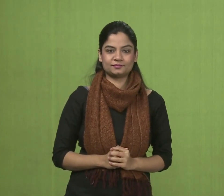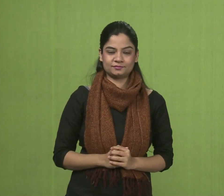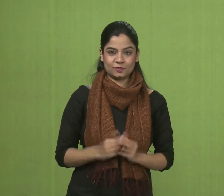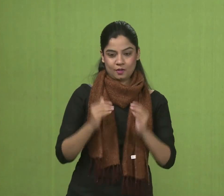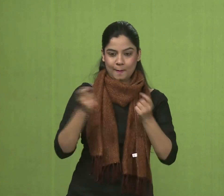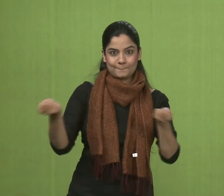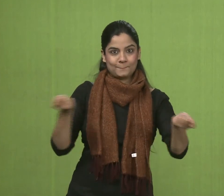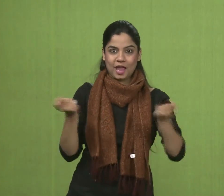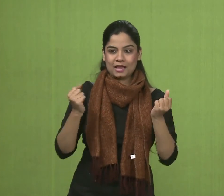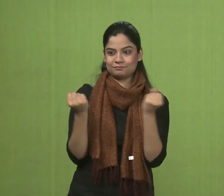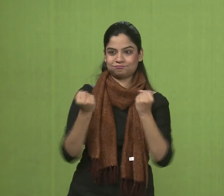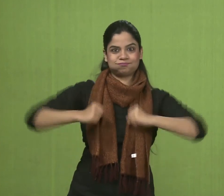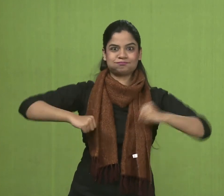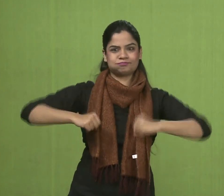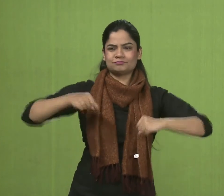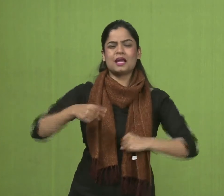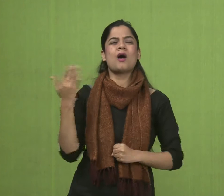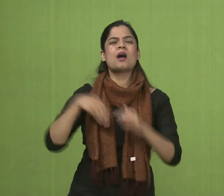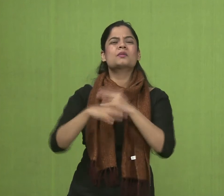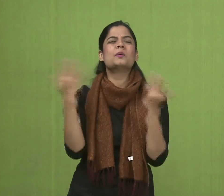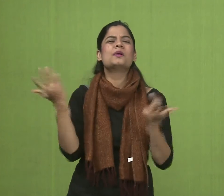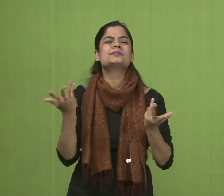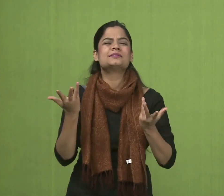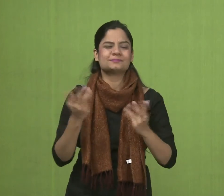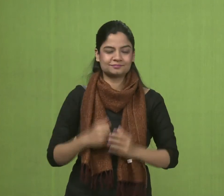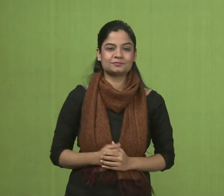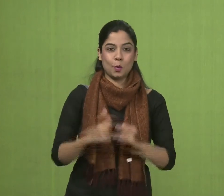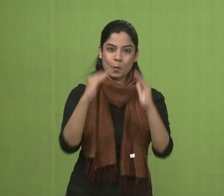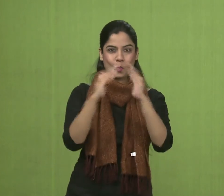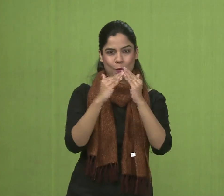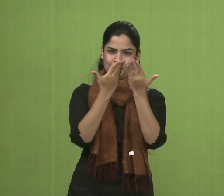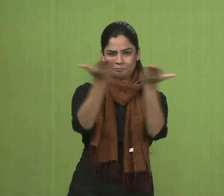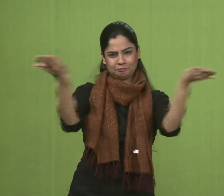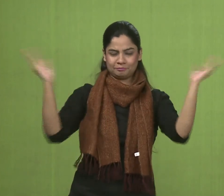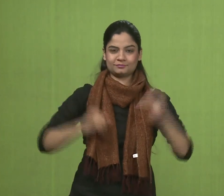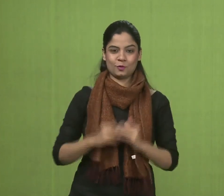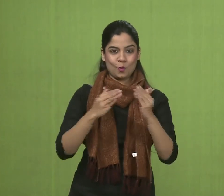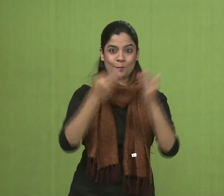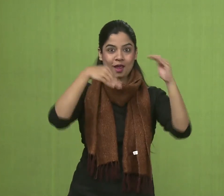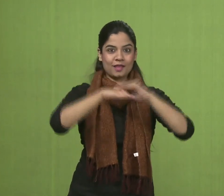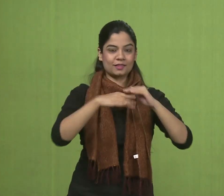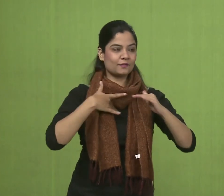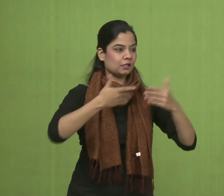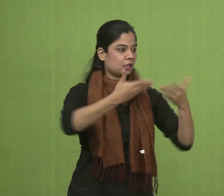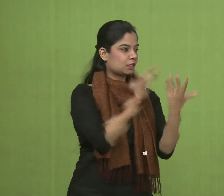What is space management? Space organization means assigning space to an